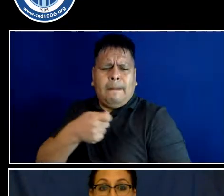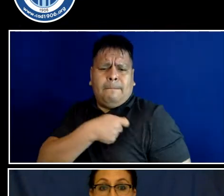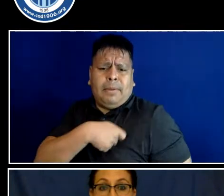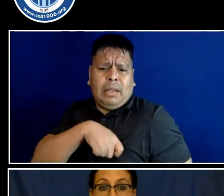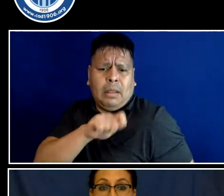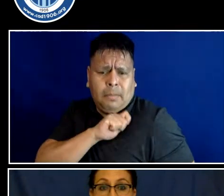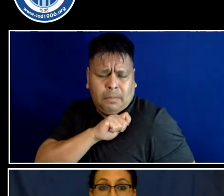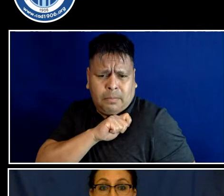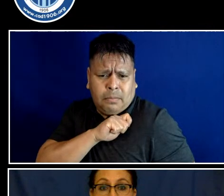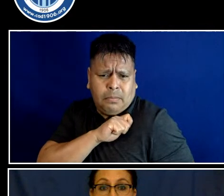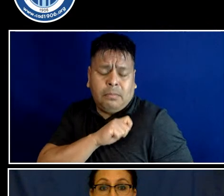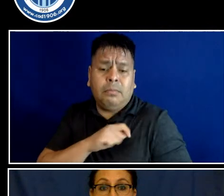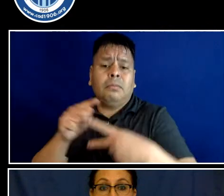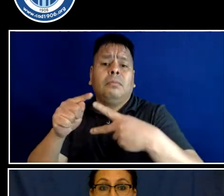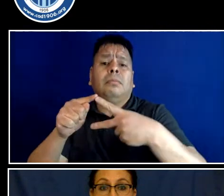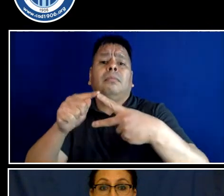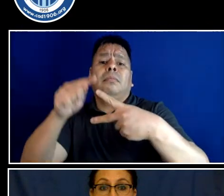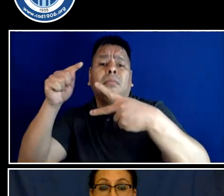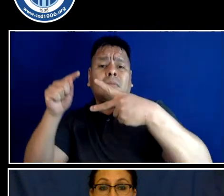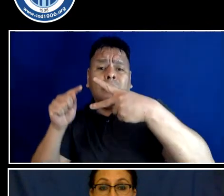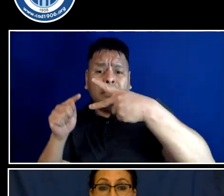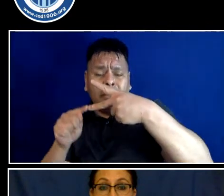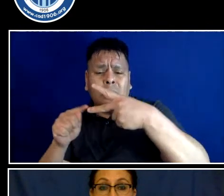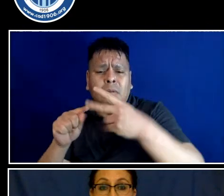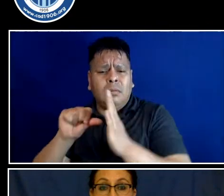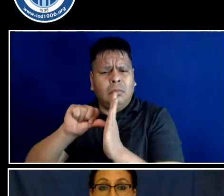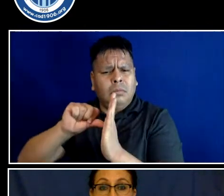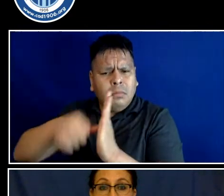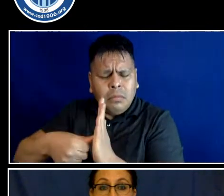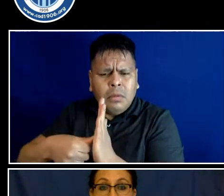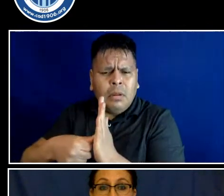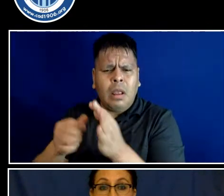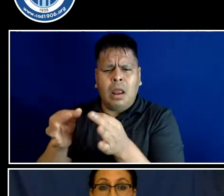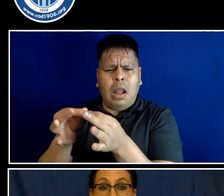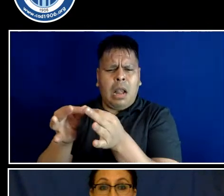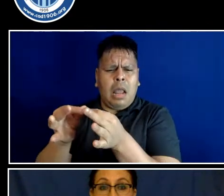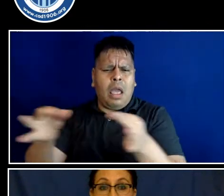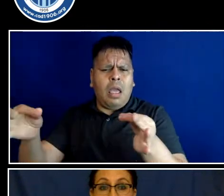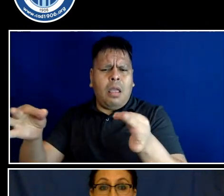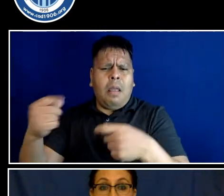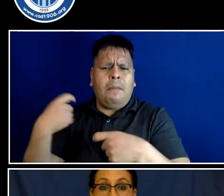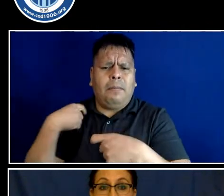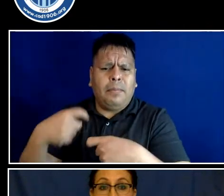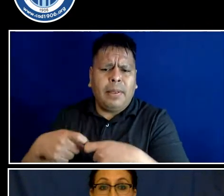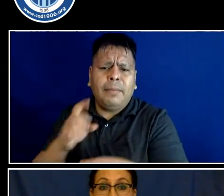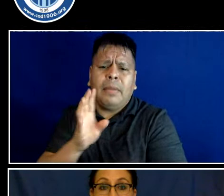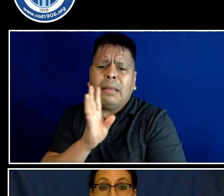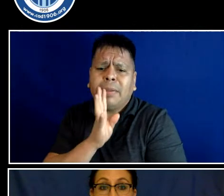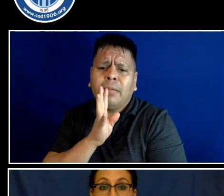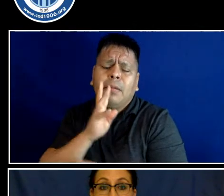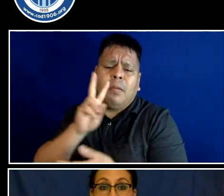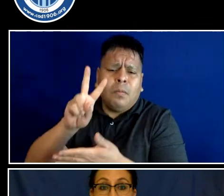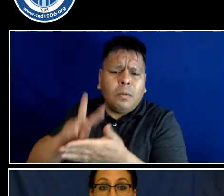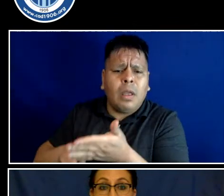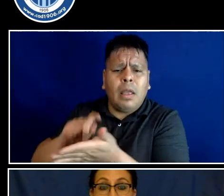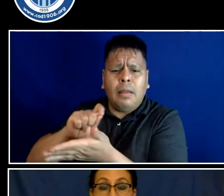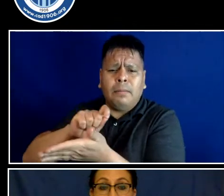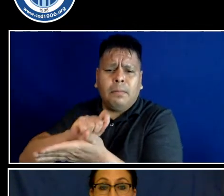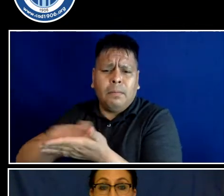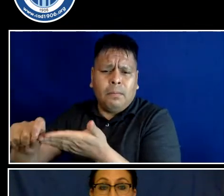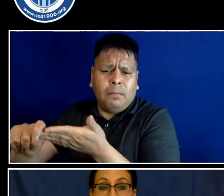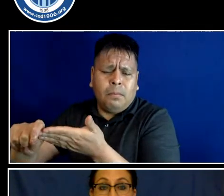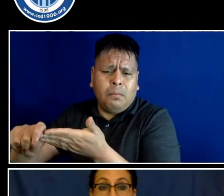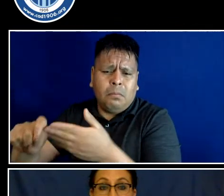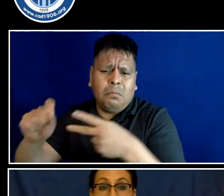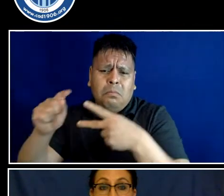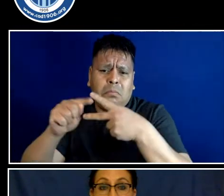Hispanic person is. A Hispanic person is someone who has a Spanish heritage from Spain.